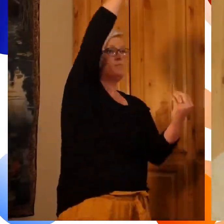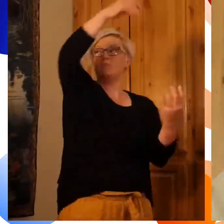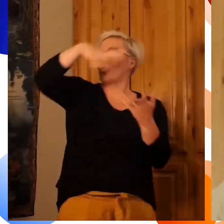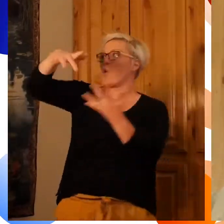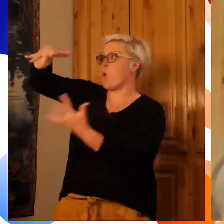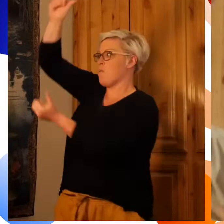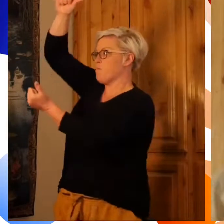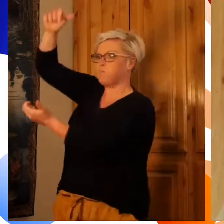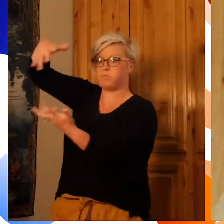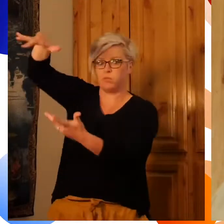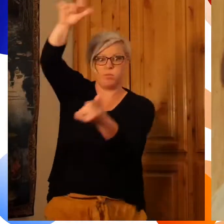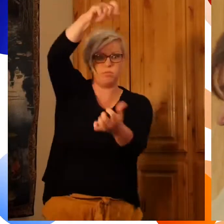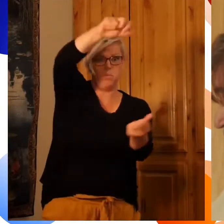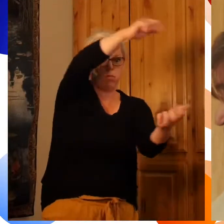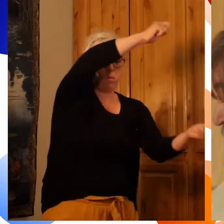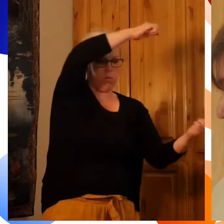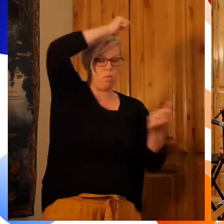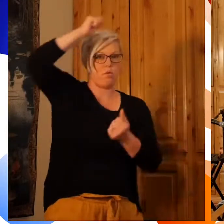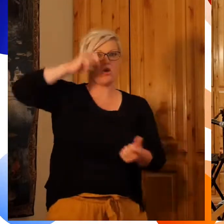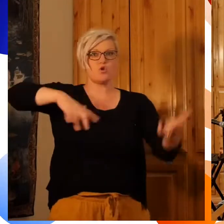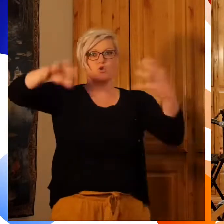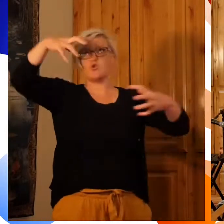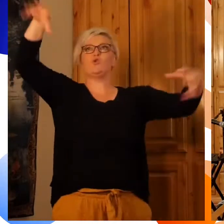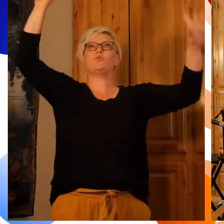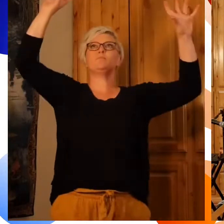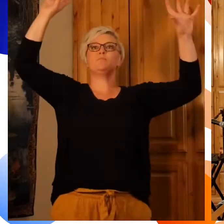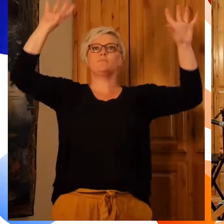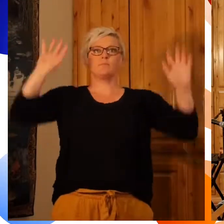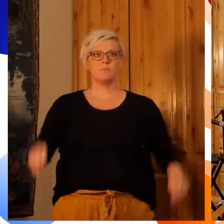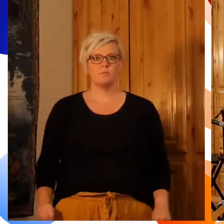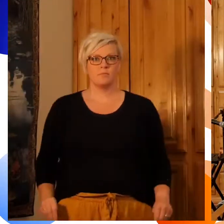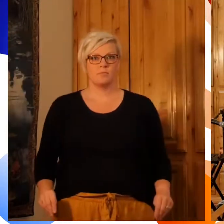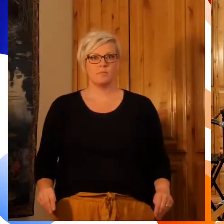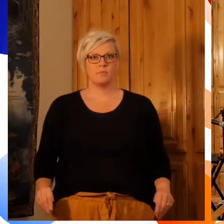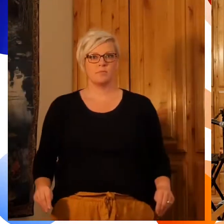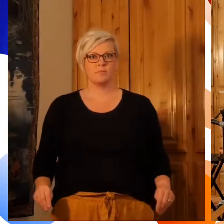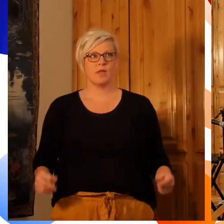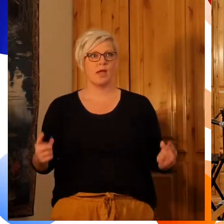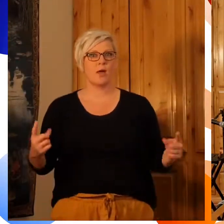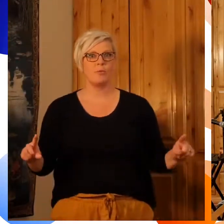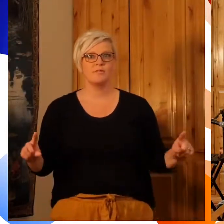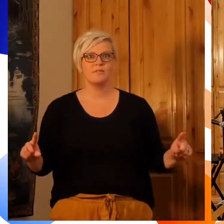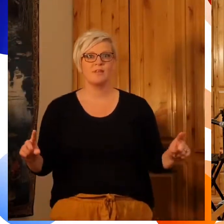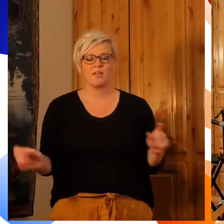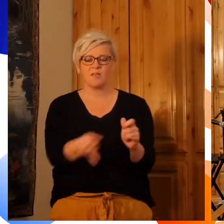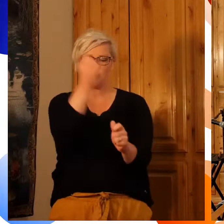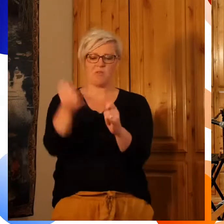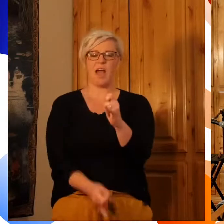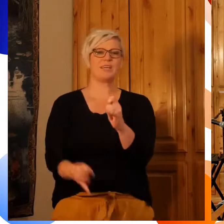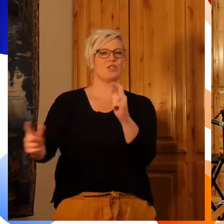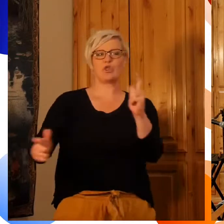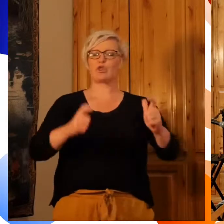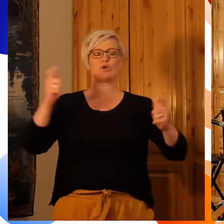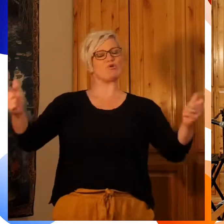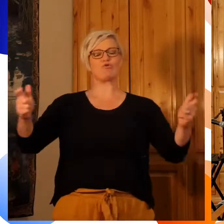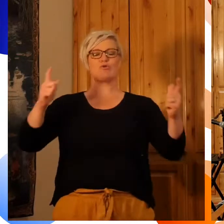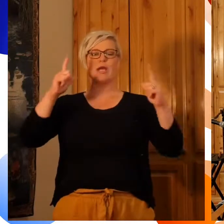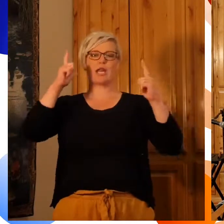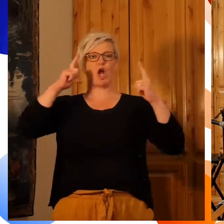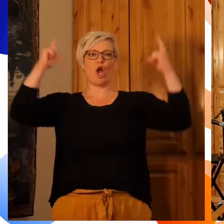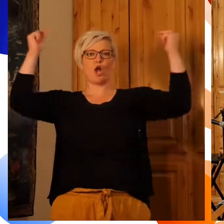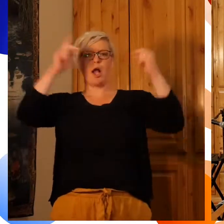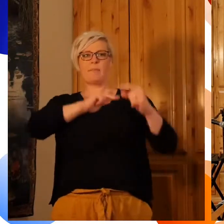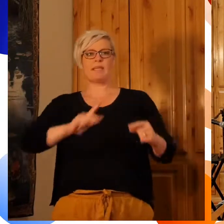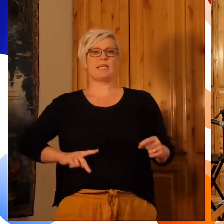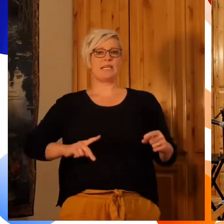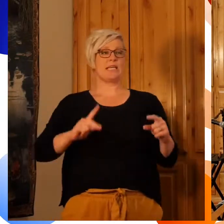foot, foot, foot." And last of all, the great goblin king himself raised his great hairy arms